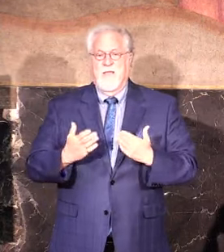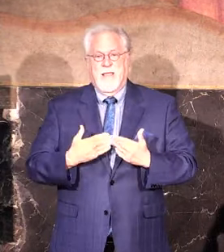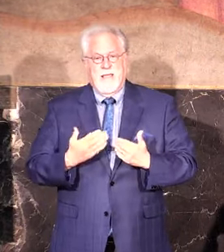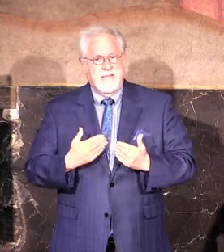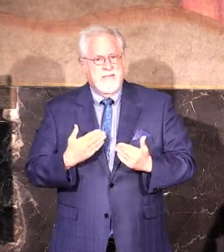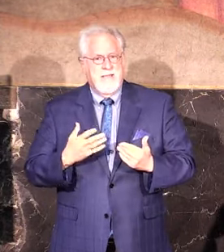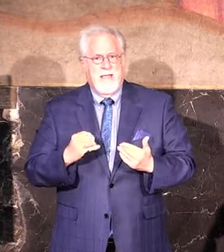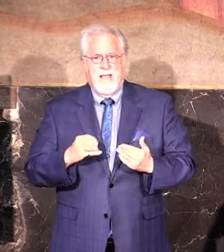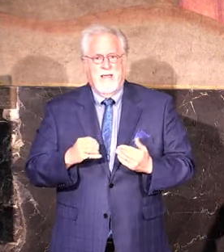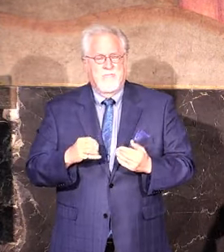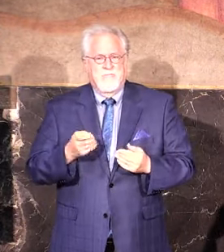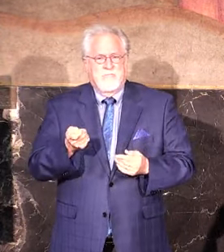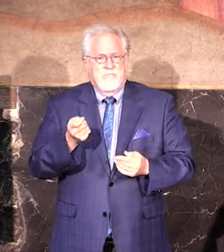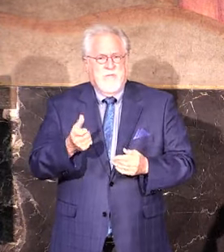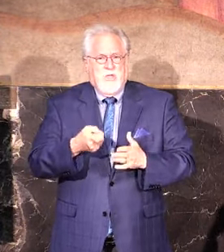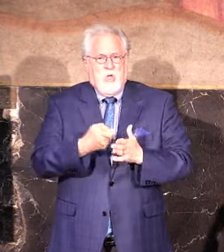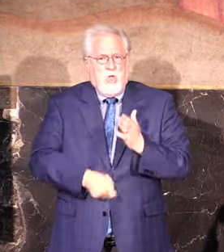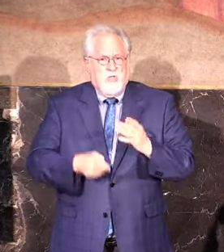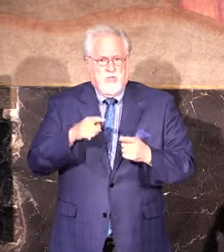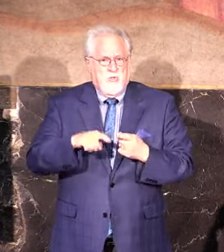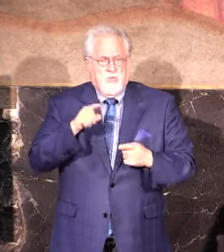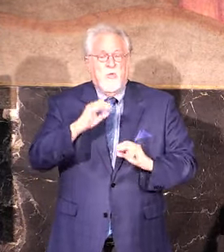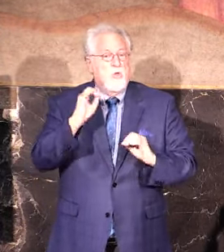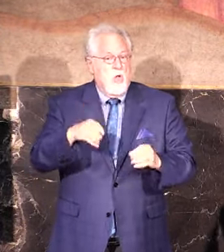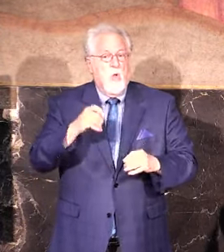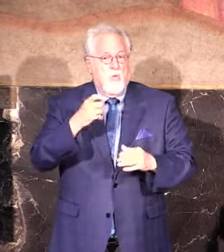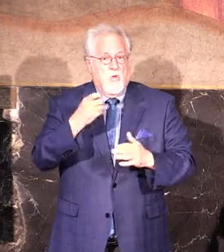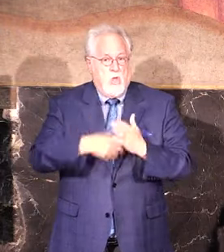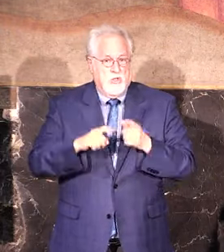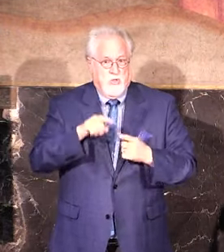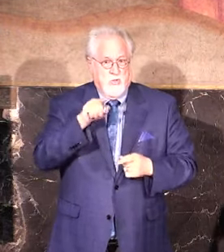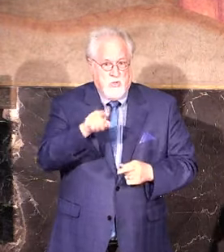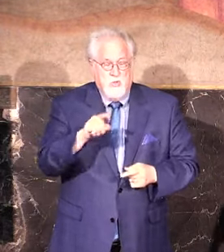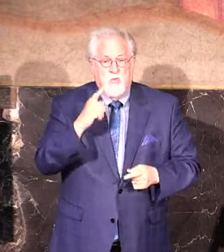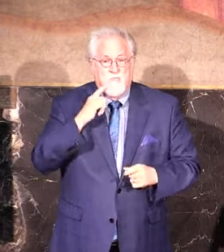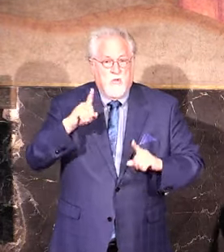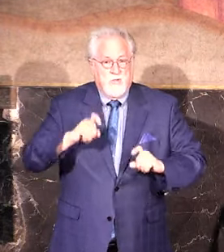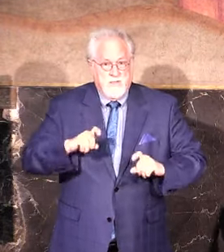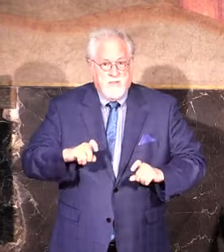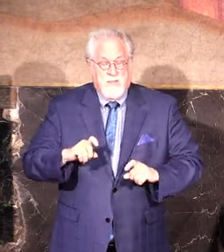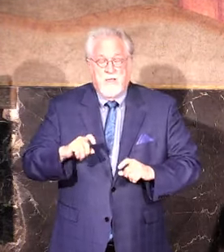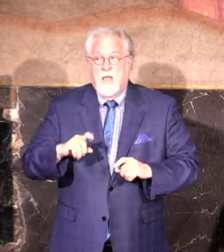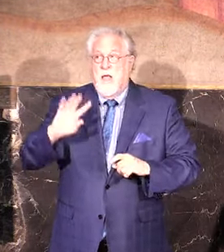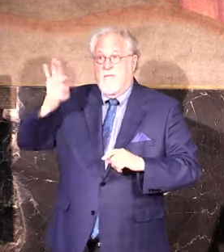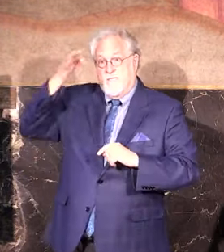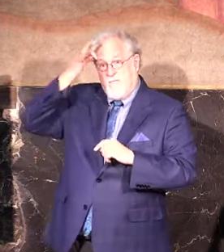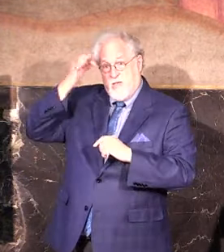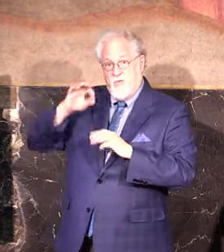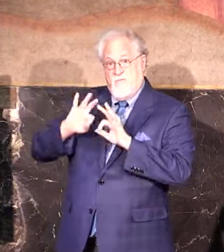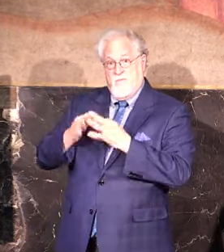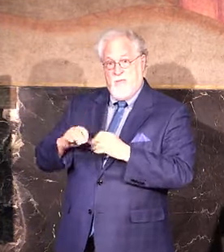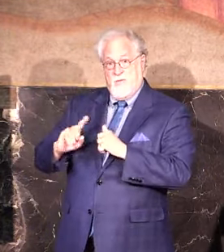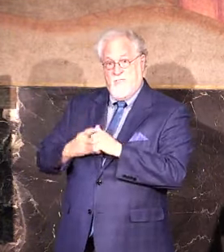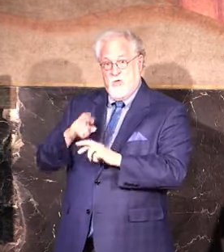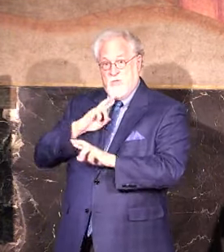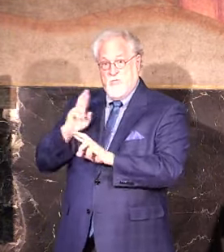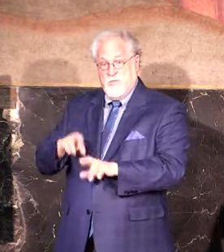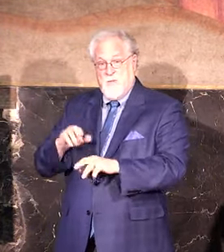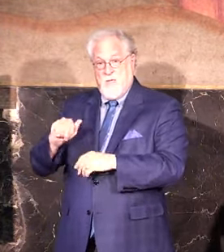no upfront cost to you to get tested. And in fact, under the Federal Families First Coronavirus Response